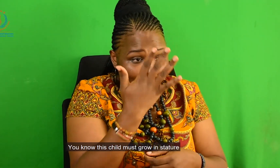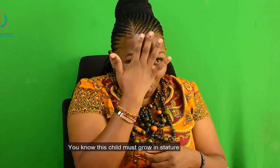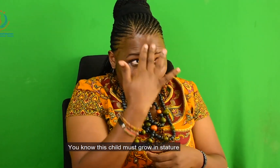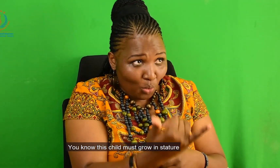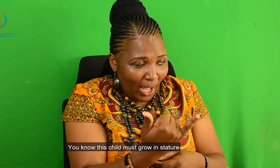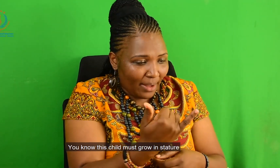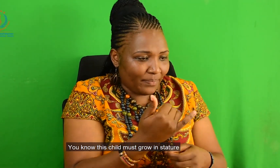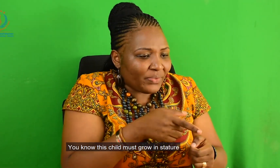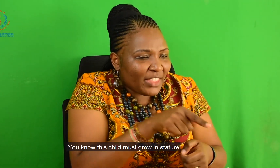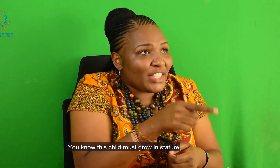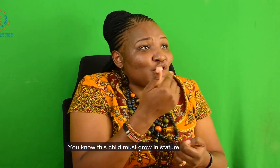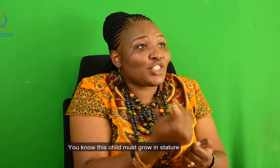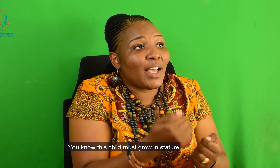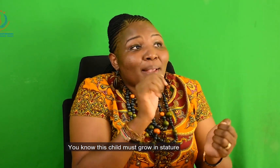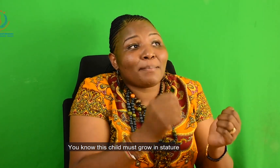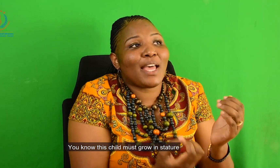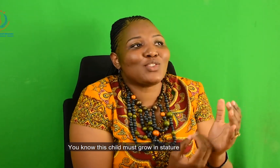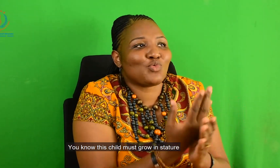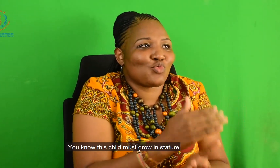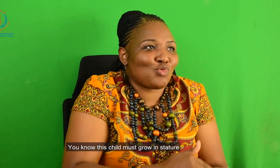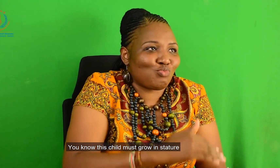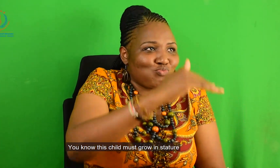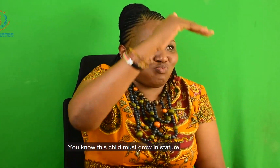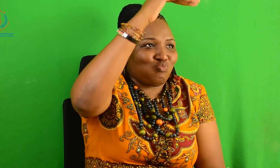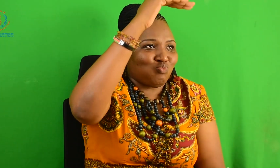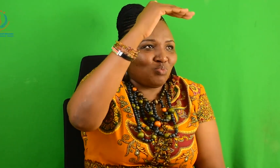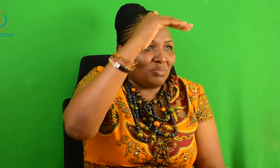know this, the child must grow in stature.